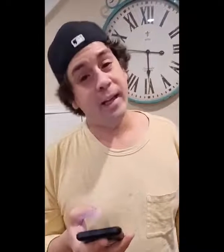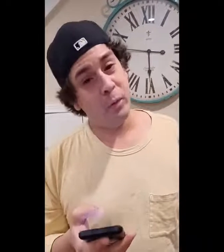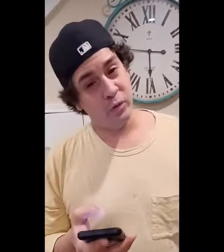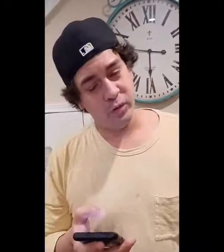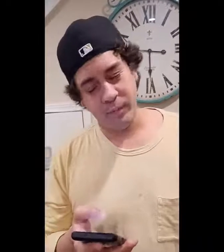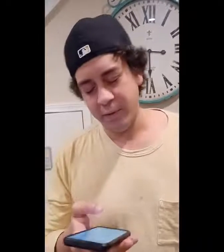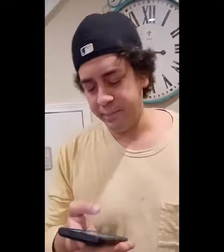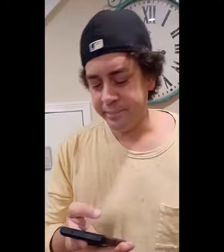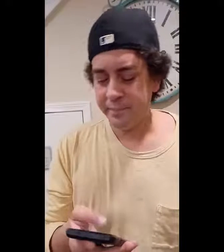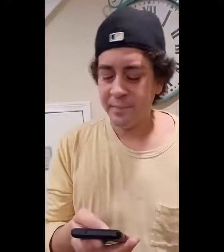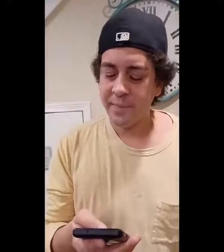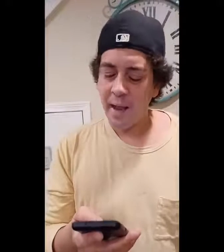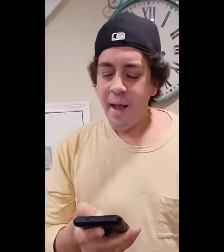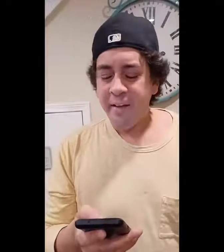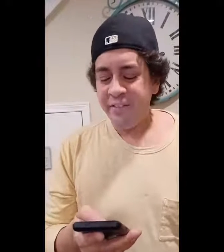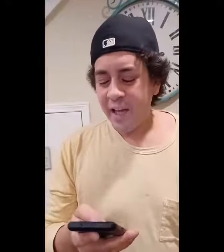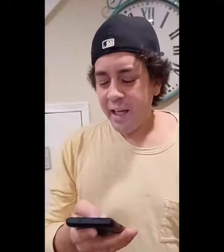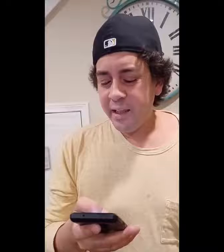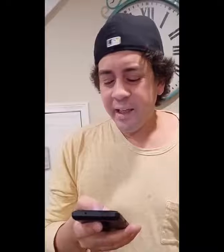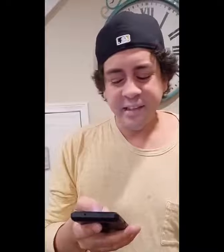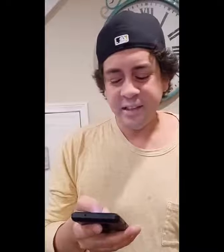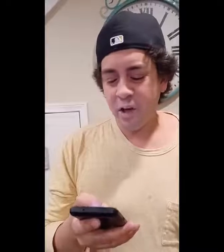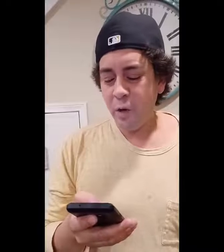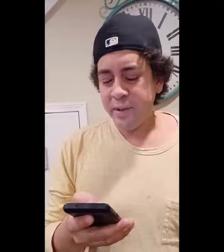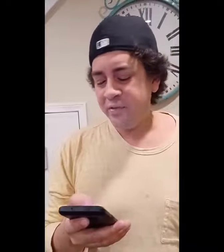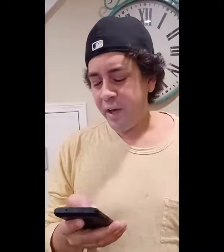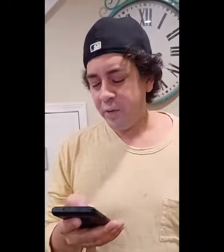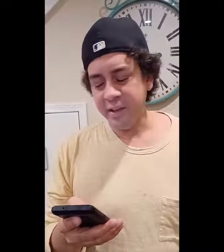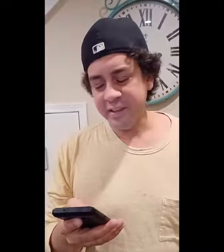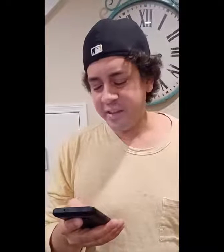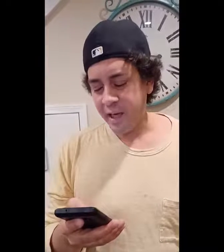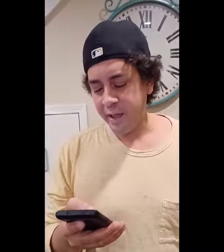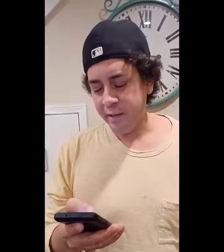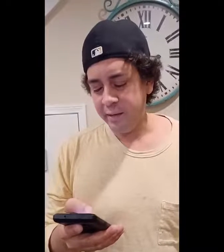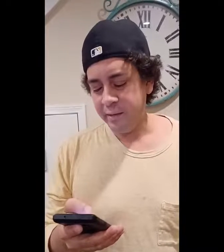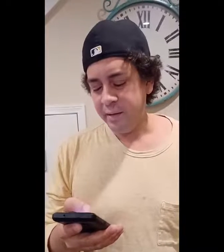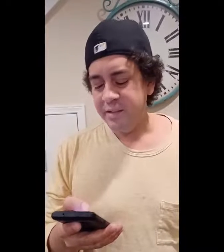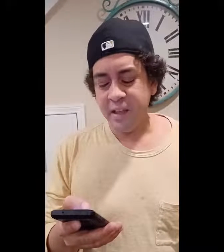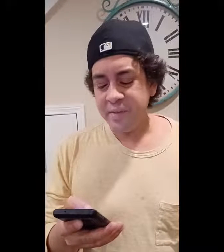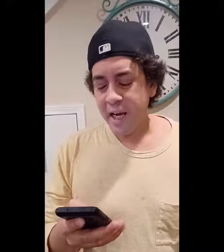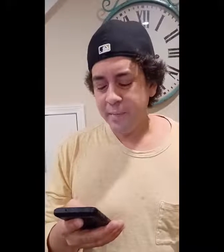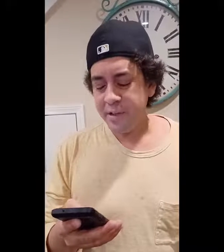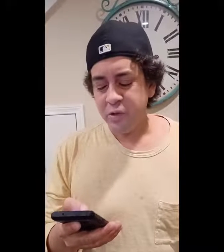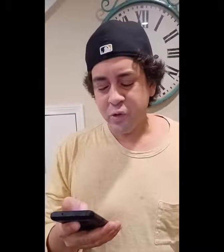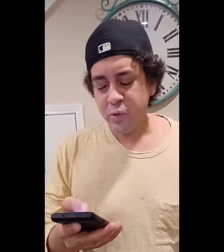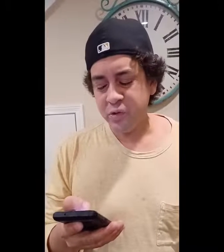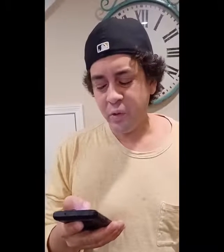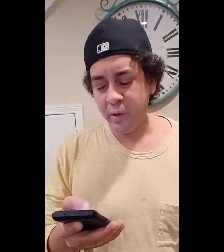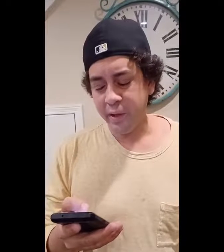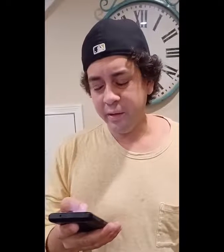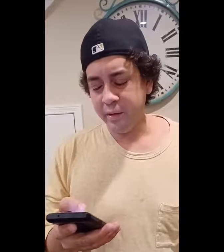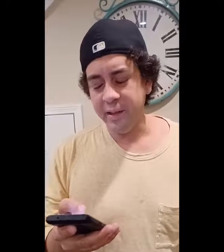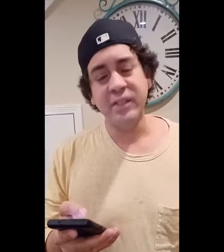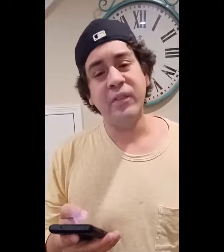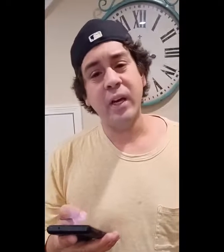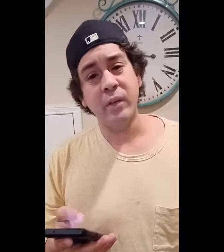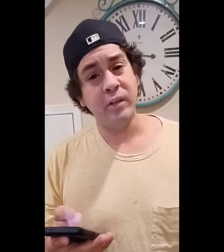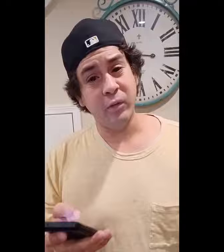wrote you something. Flying isn't always found in the sky. Sometimes true soaring is found on the